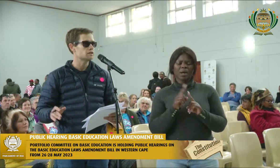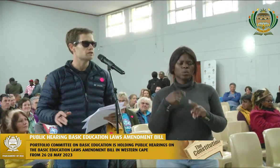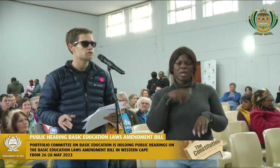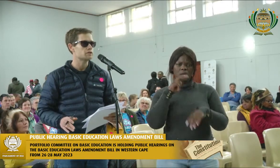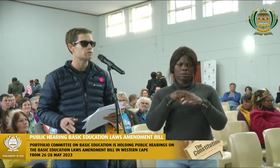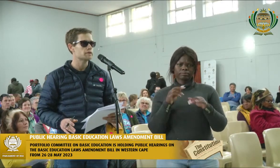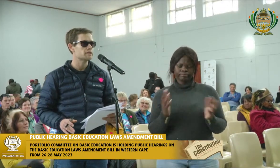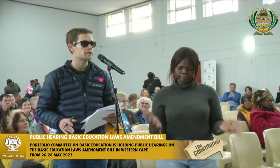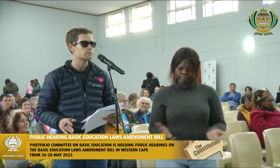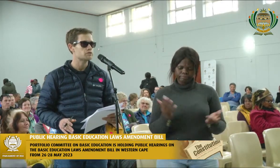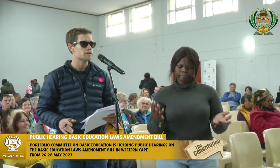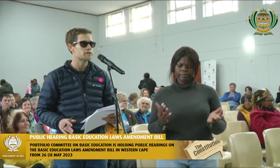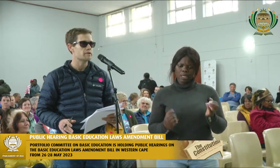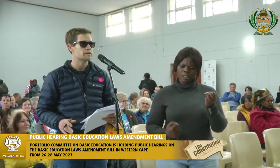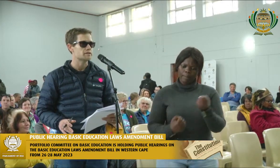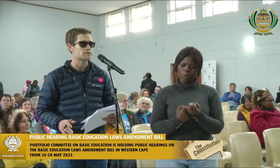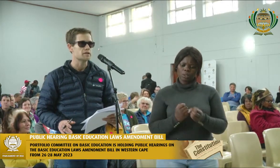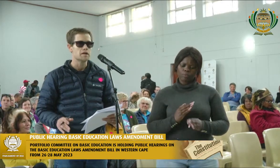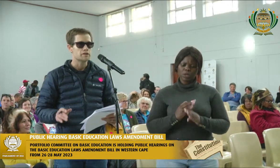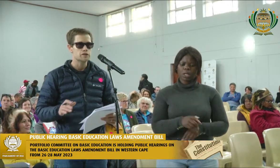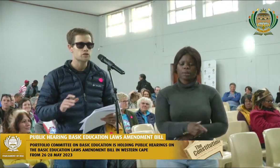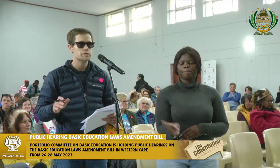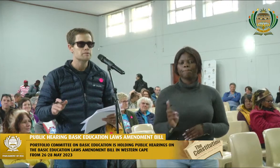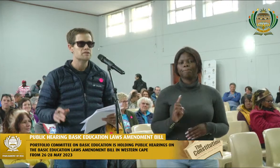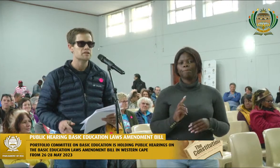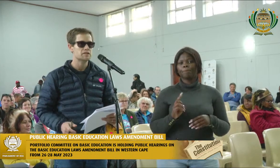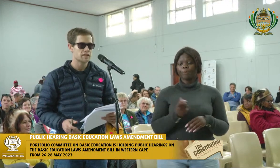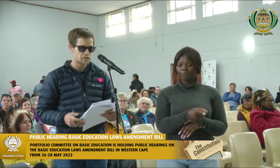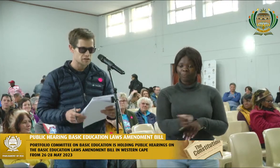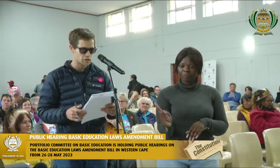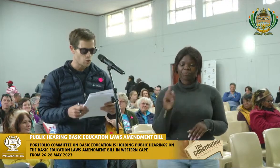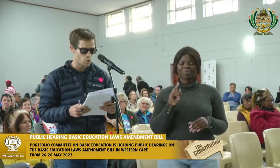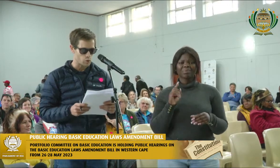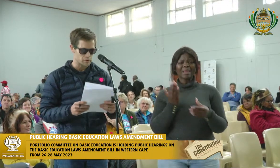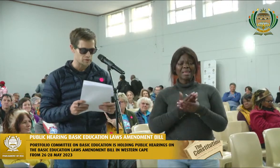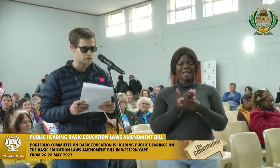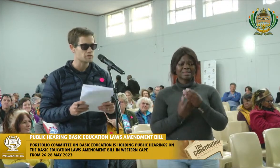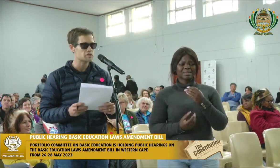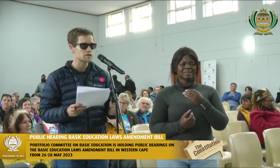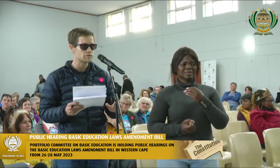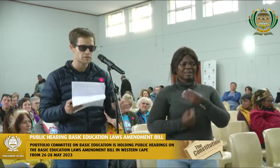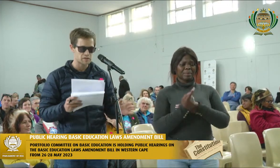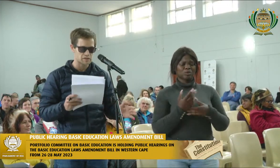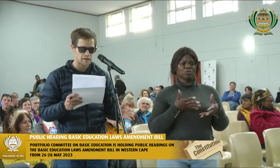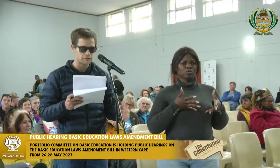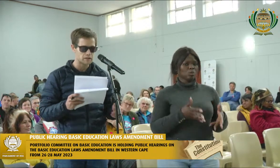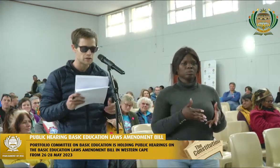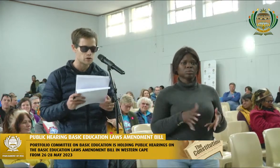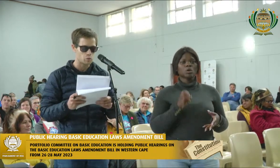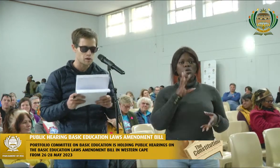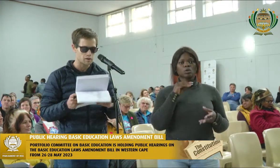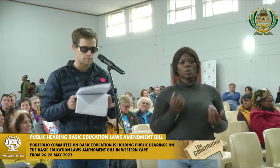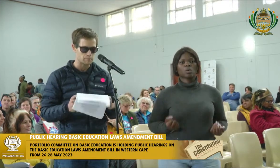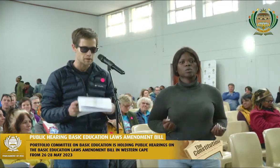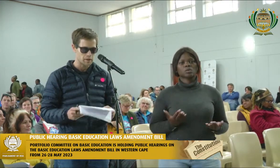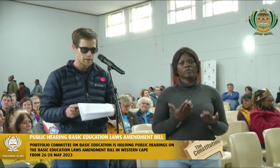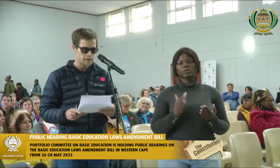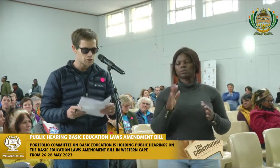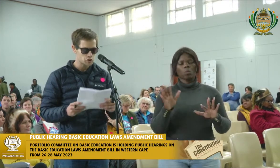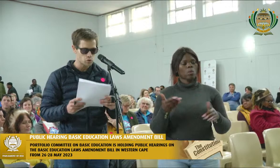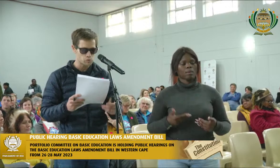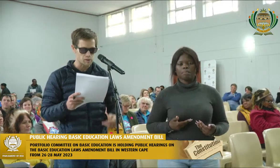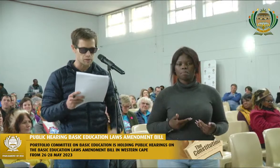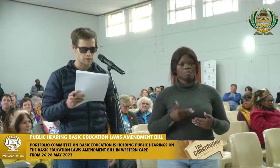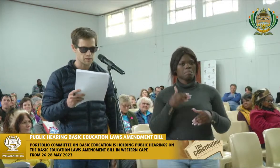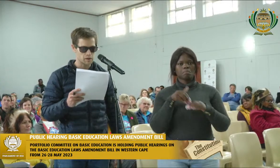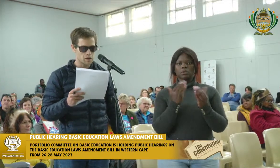and protect our children when it comes to these matters. There shouldn't be such cases at all. So these services are definitely not welcome